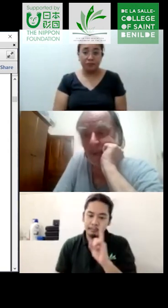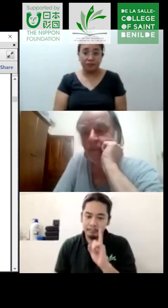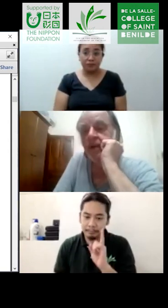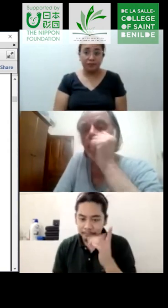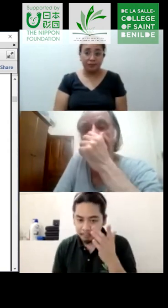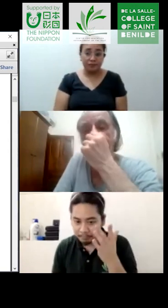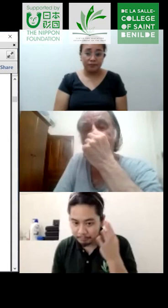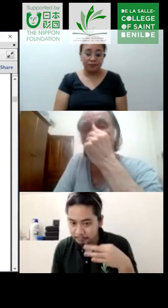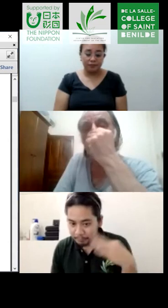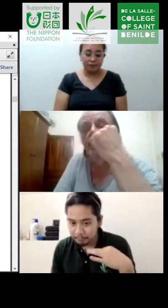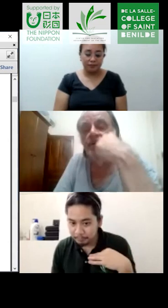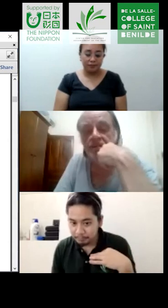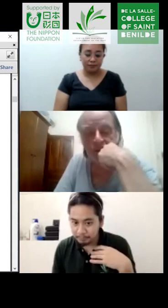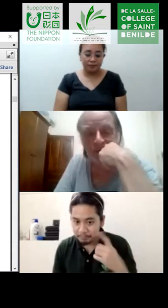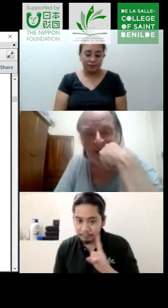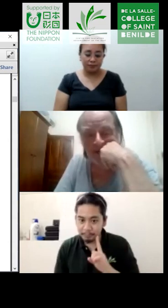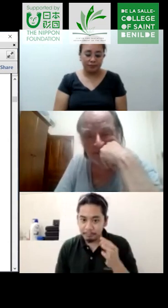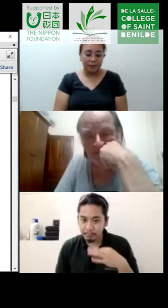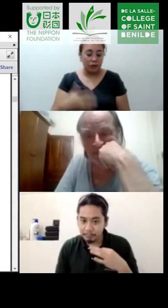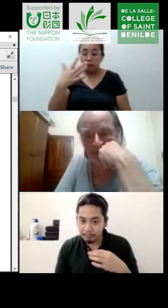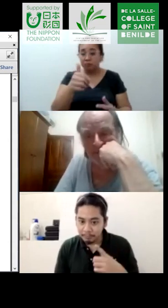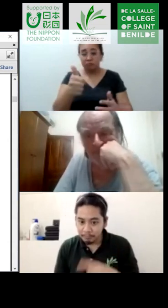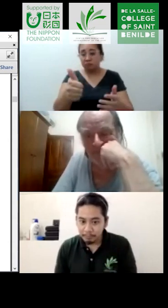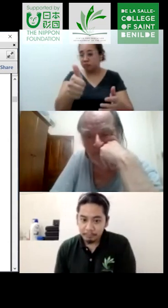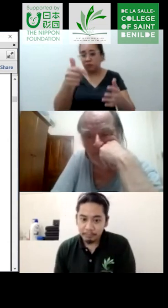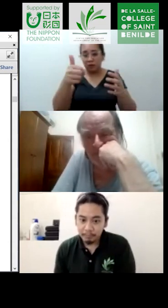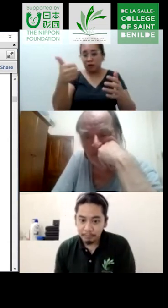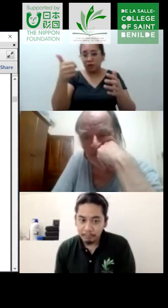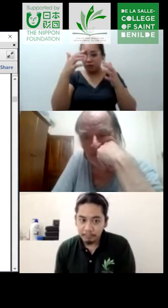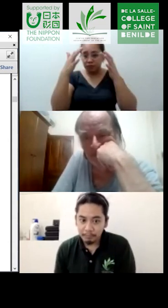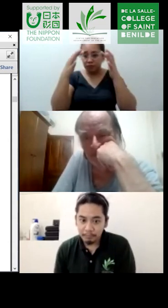And then we can Okay. let other people make a decision on that.